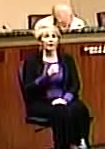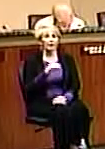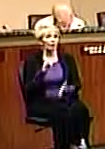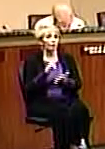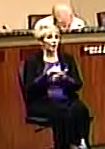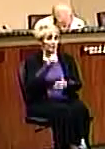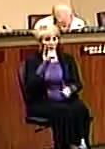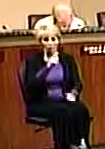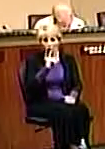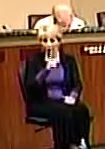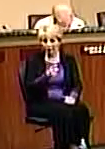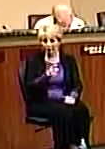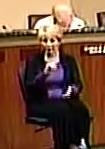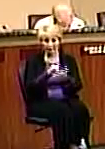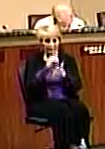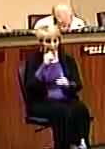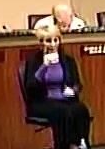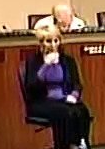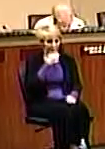That is untrue and that is a lie.